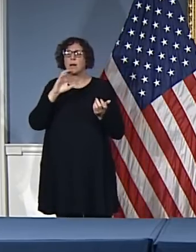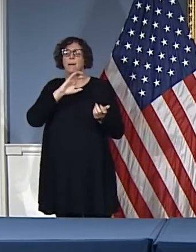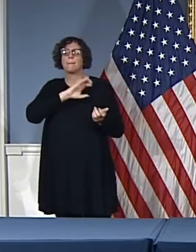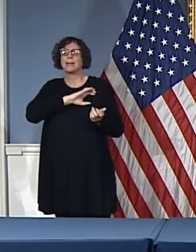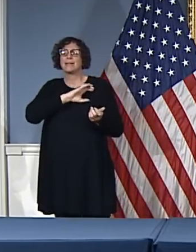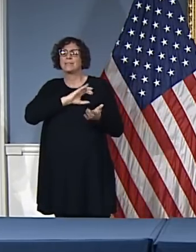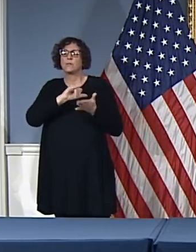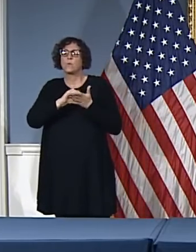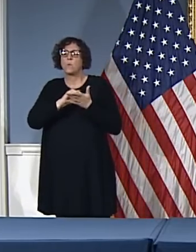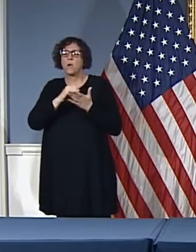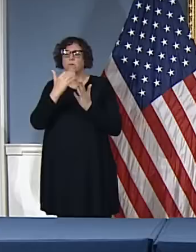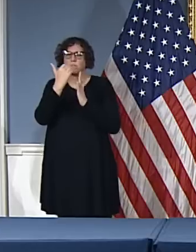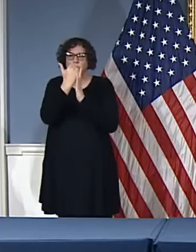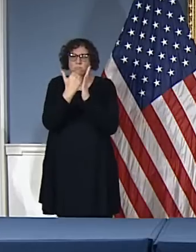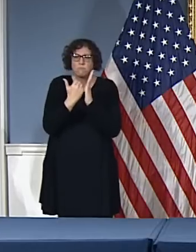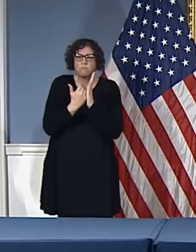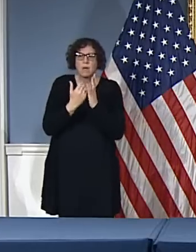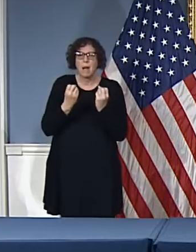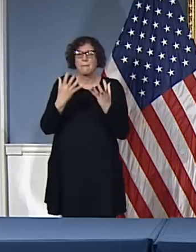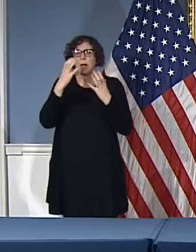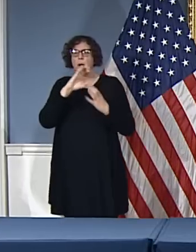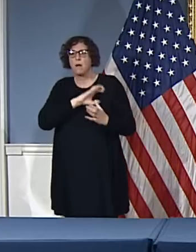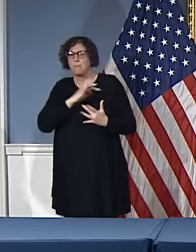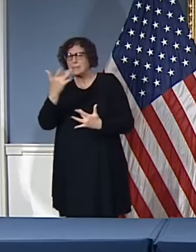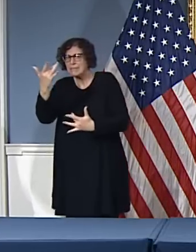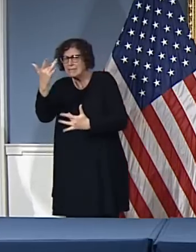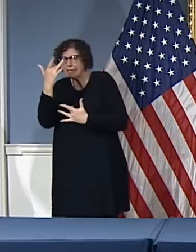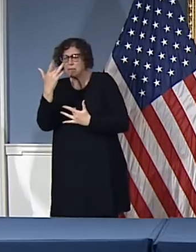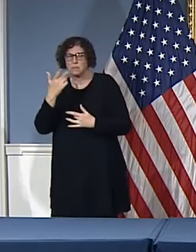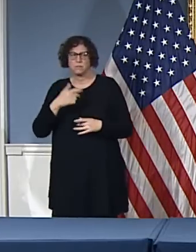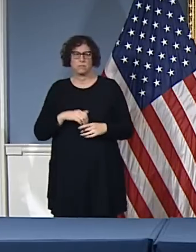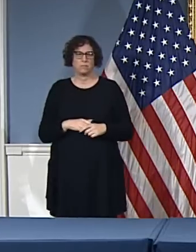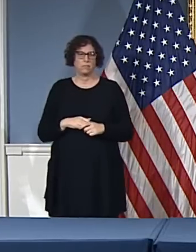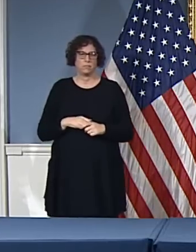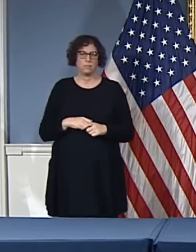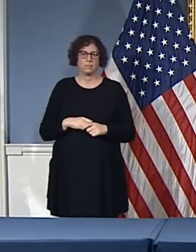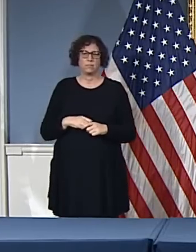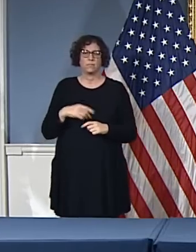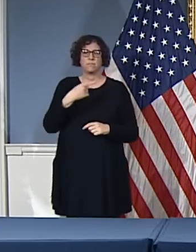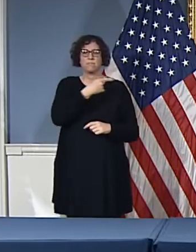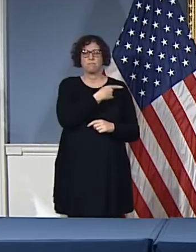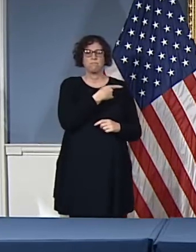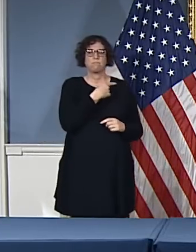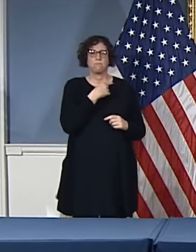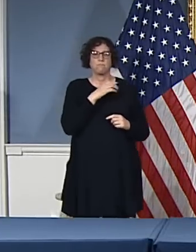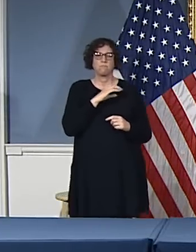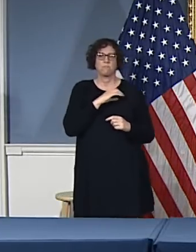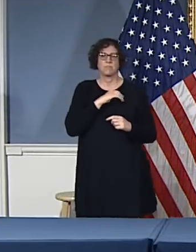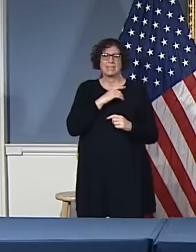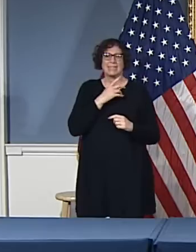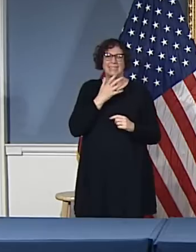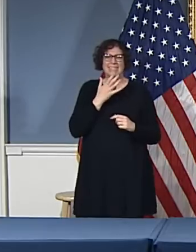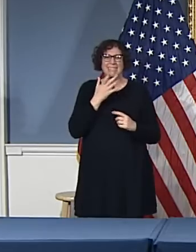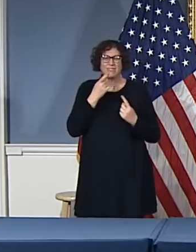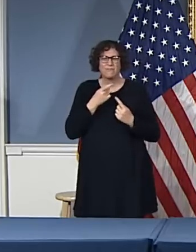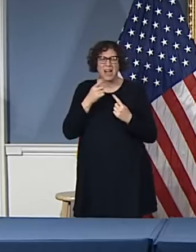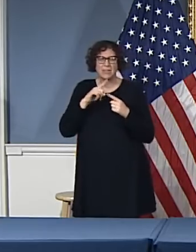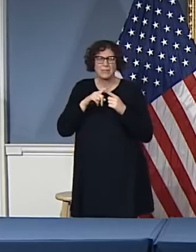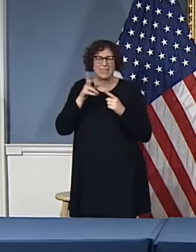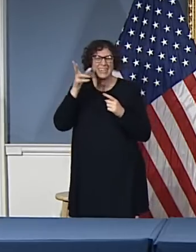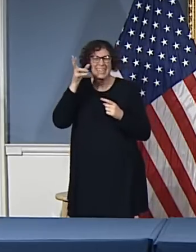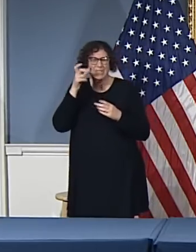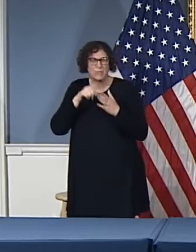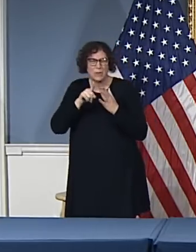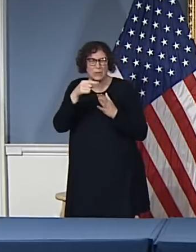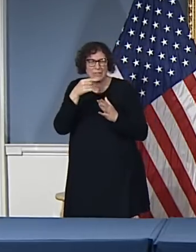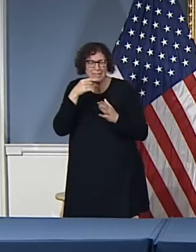So, yeah, Ashley, at the beginning, I had a little trouble hearing you, but I think I got the whole thing. The most current numbers that I have, and